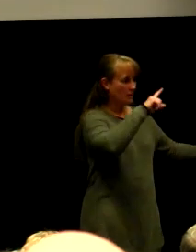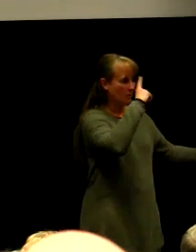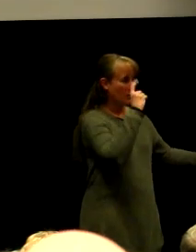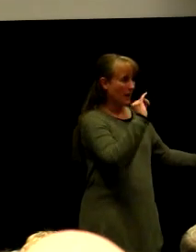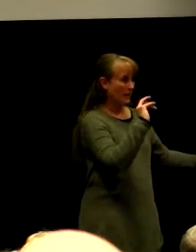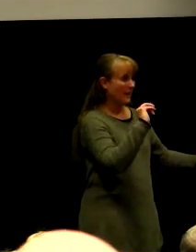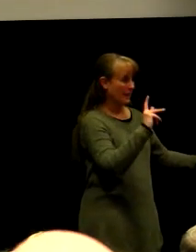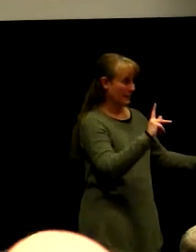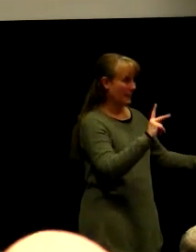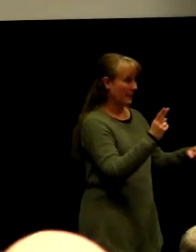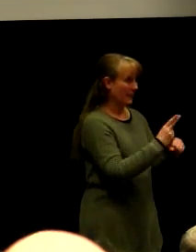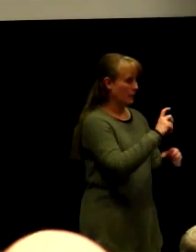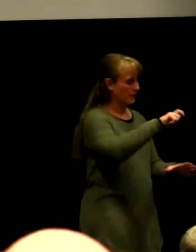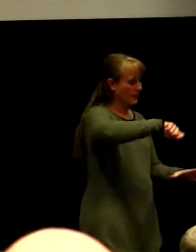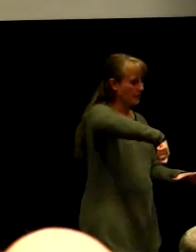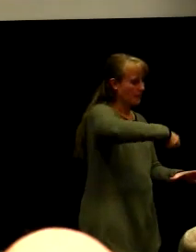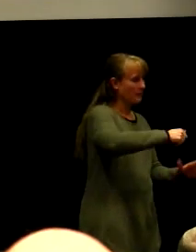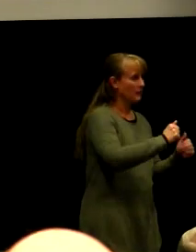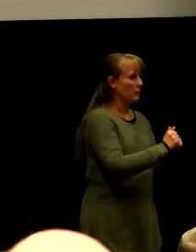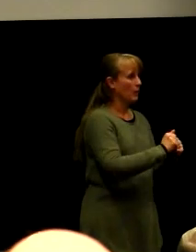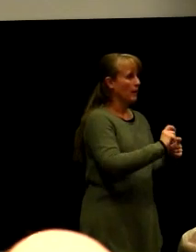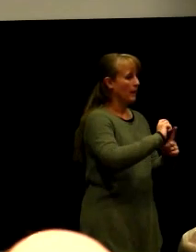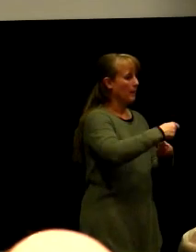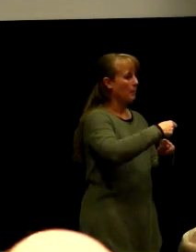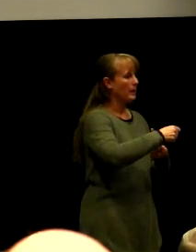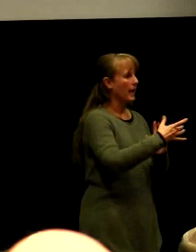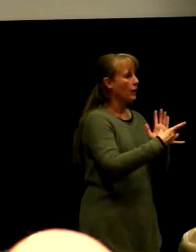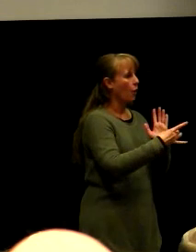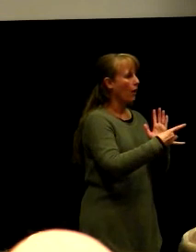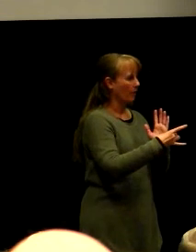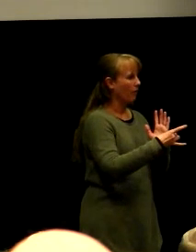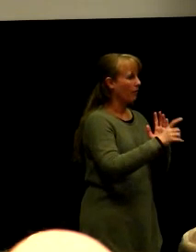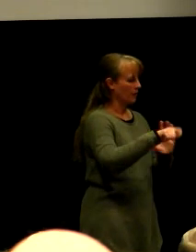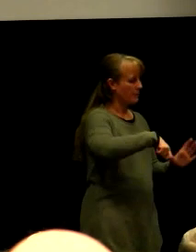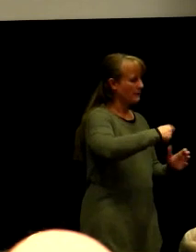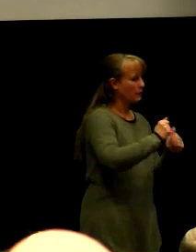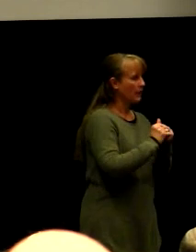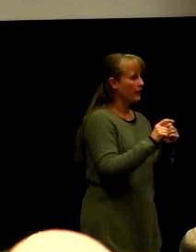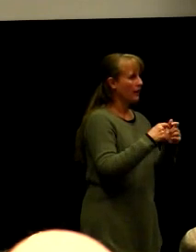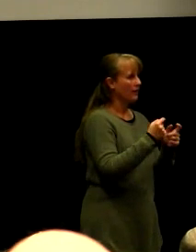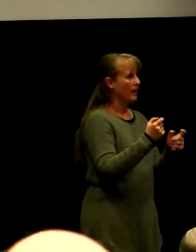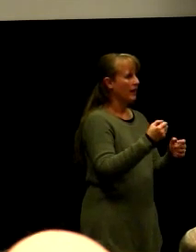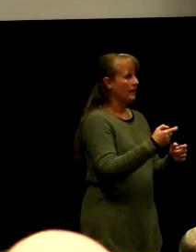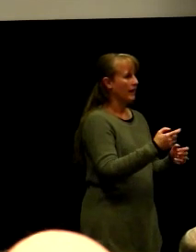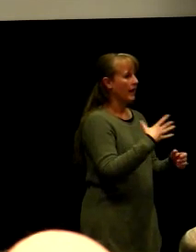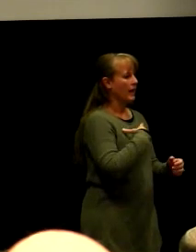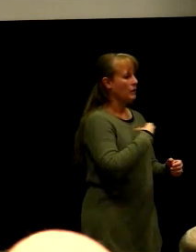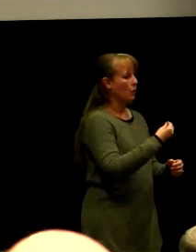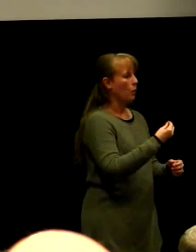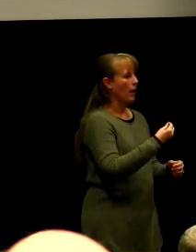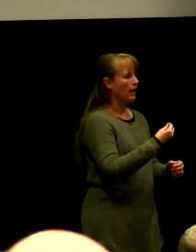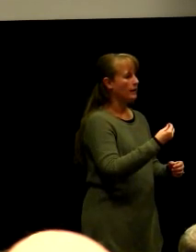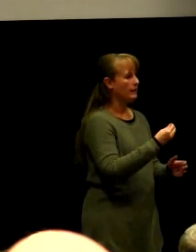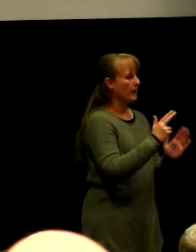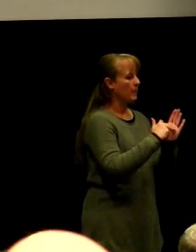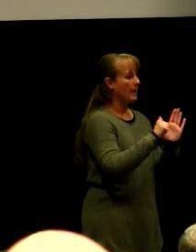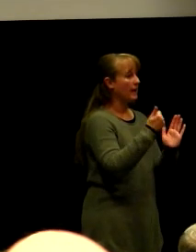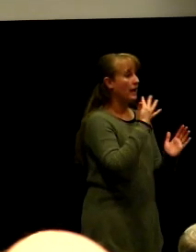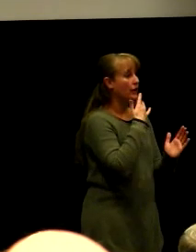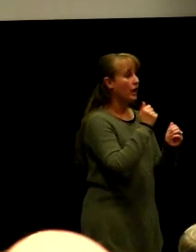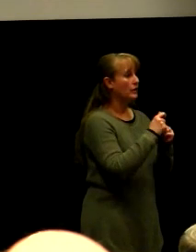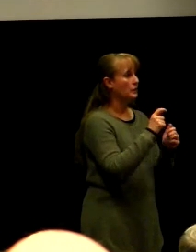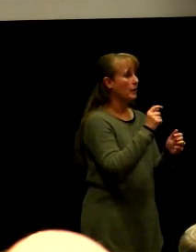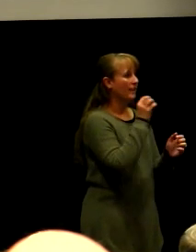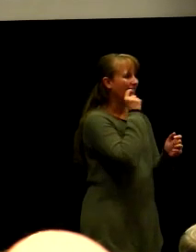ink, which he mixed in with banana oil, a kind of paint thinner. And then he flicked white paint and other colors with